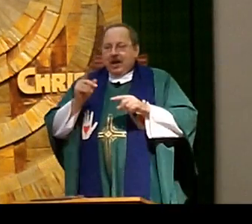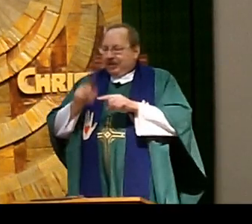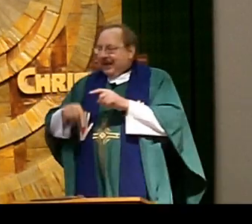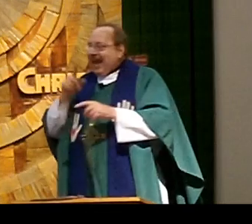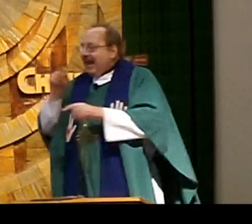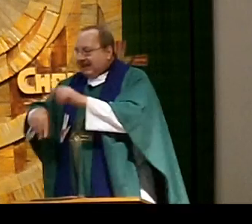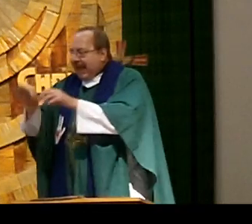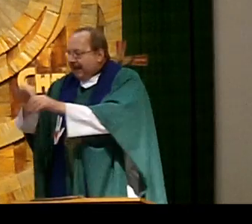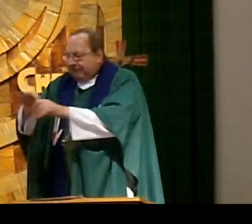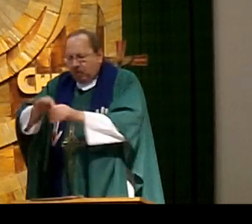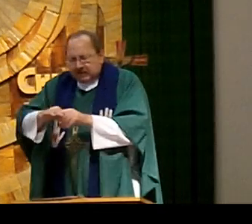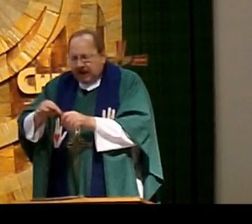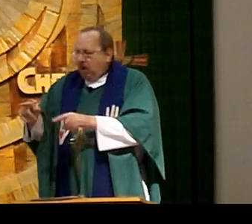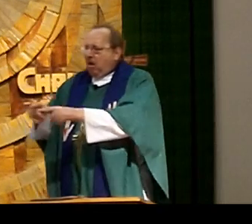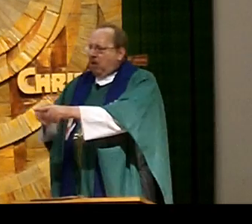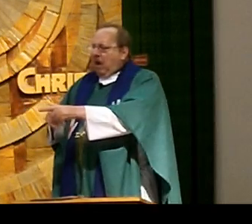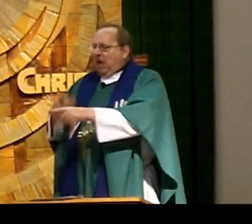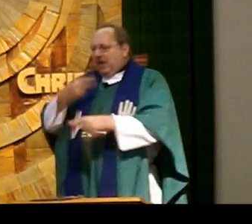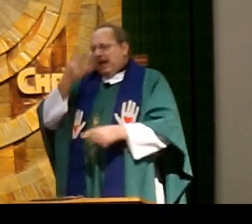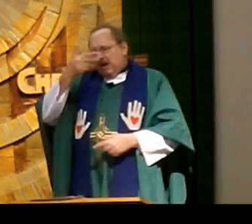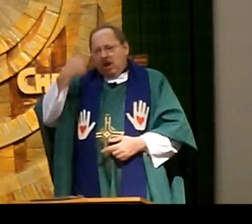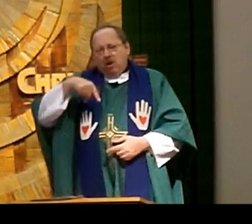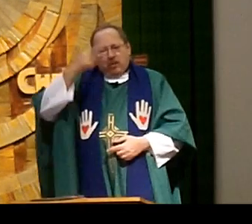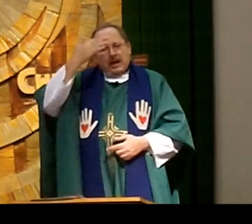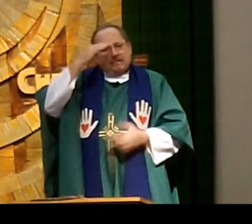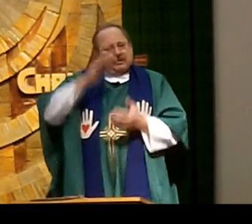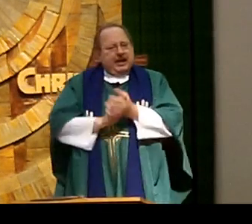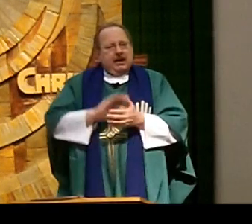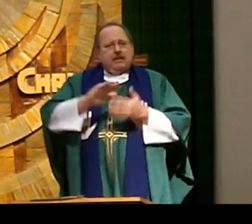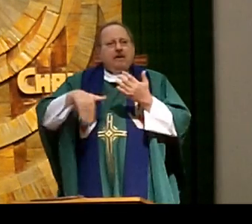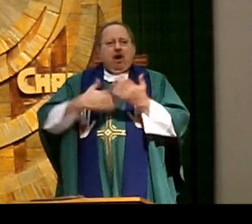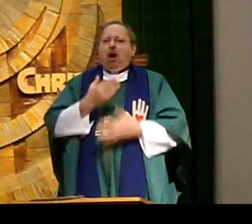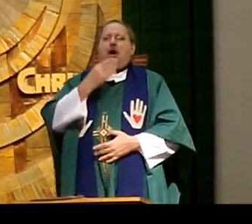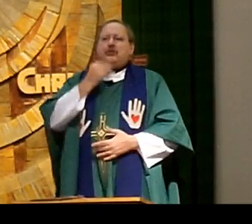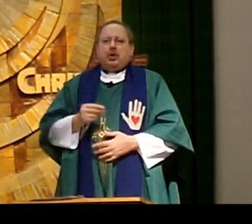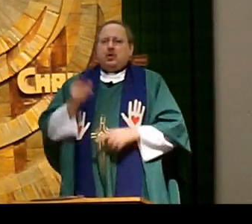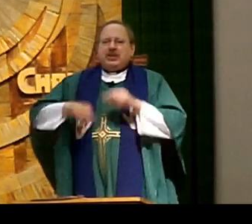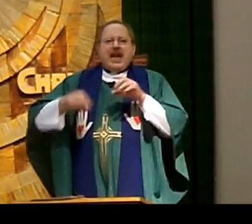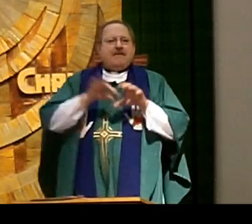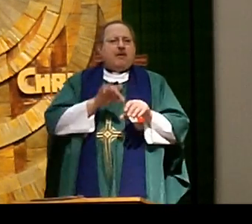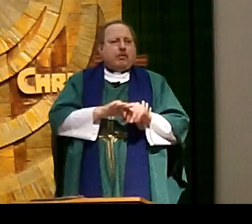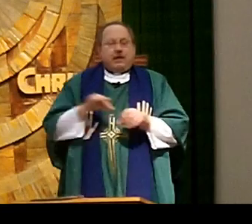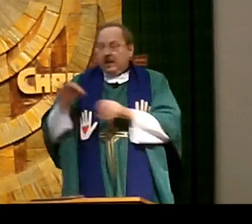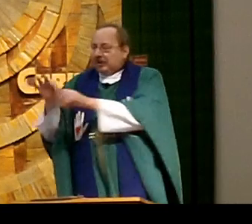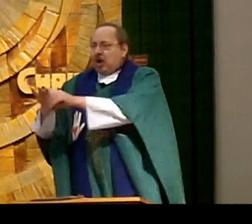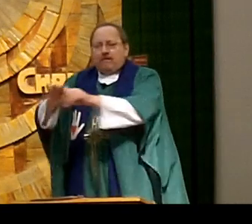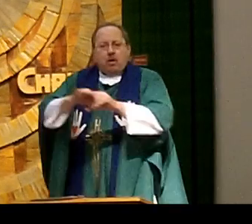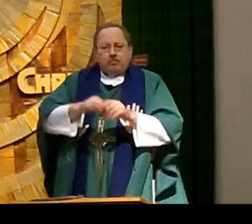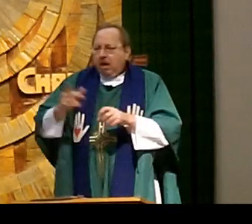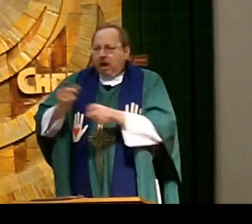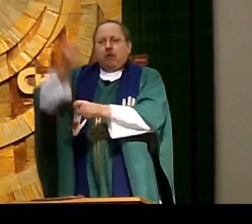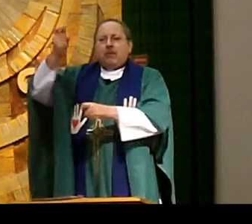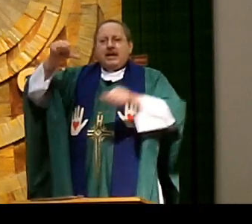They can't vote, say, oh, we believe all Jews can't vote. It's all vote. Wing